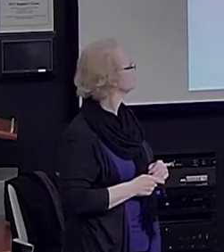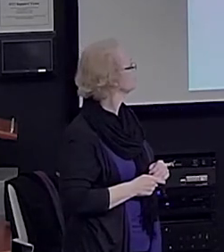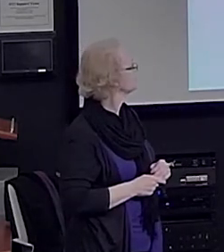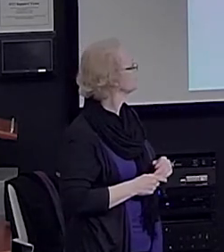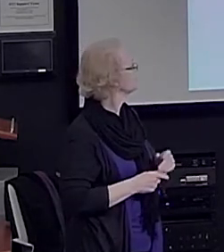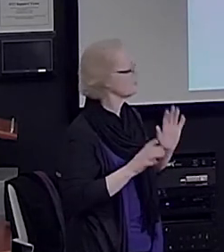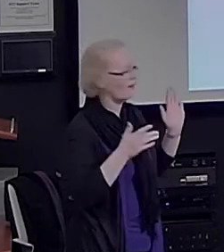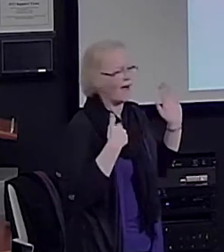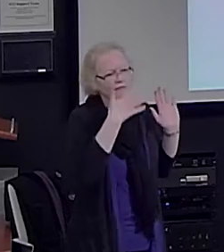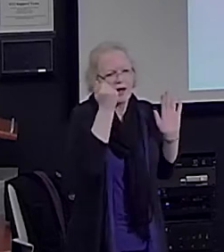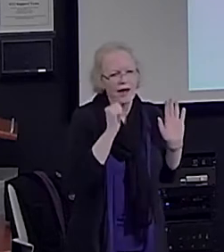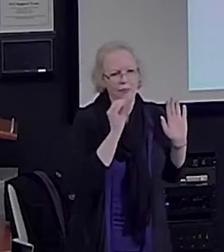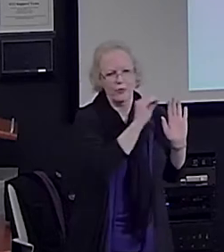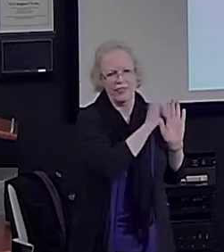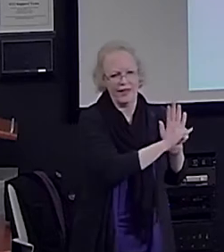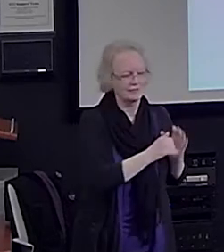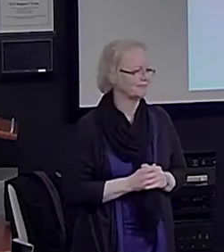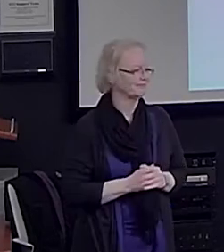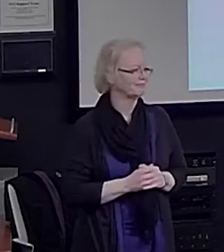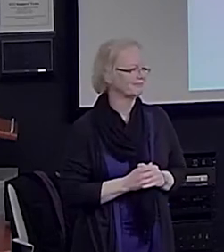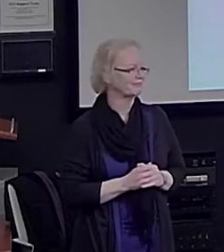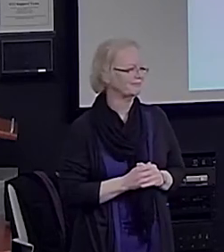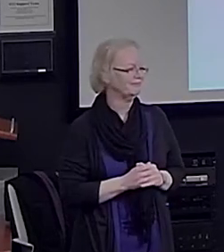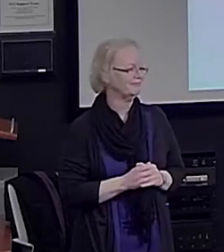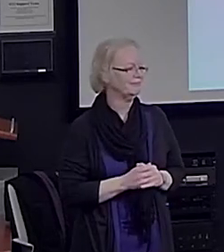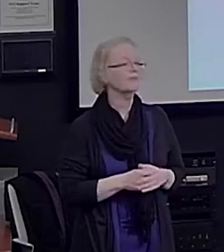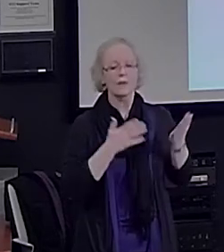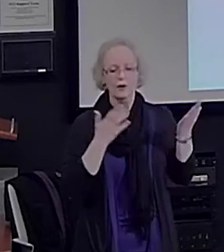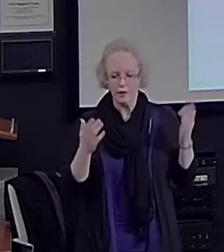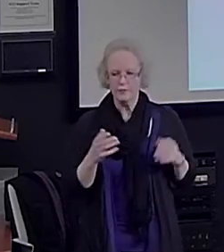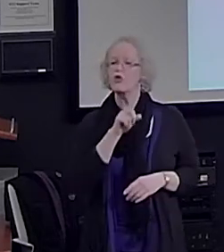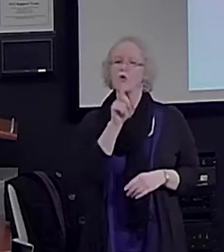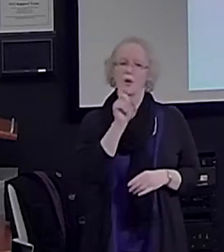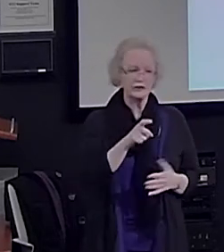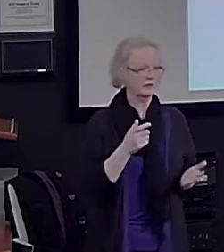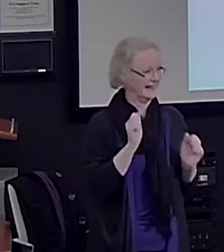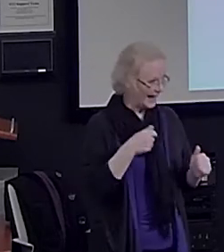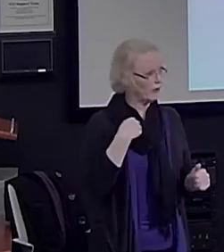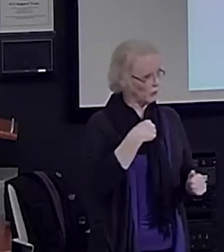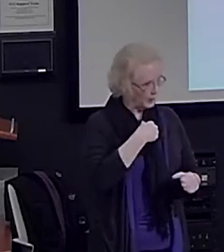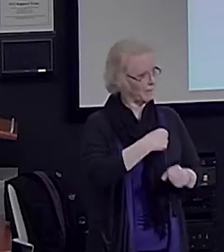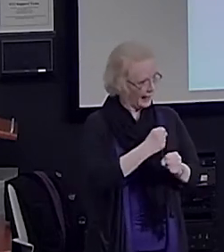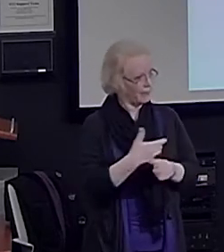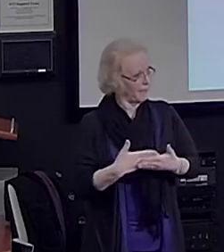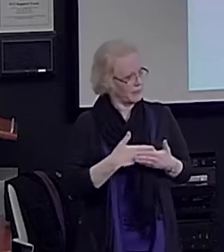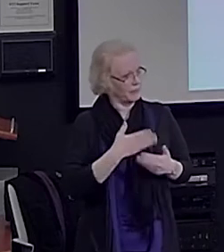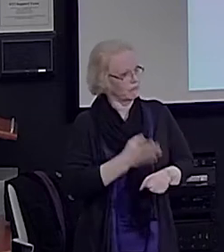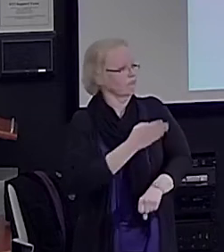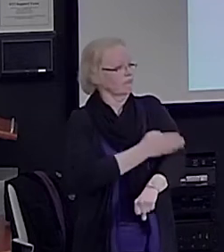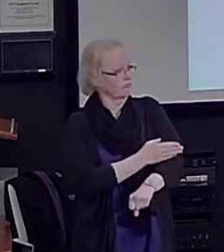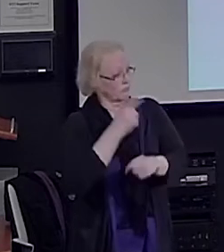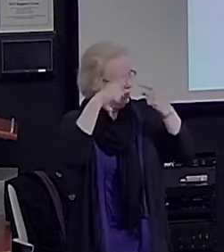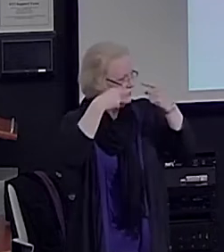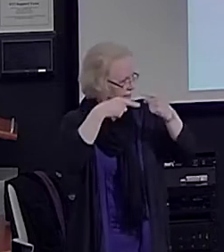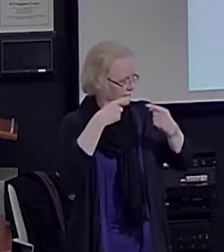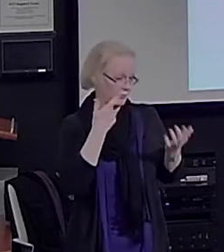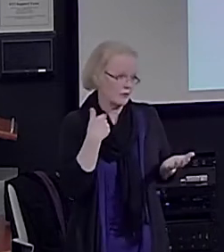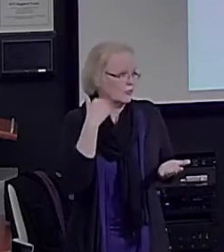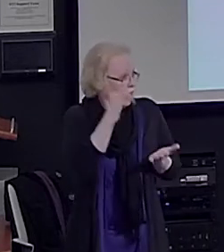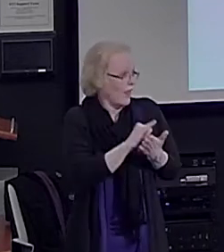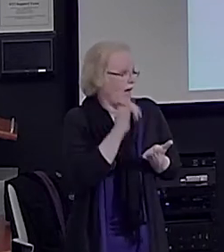forgot i put that in okay so the question is can we make the baby a better processor because we know that helps we know it predicts